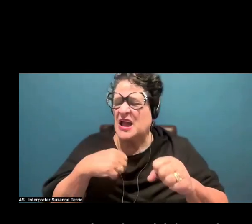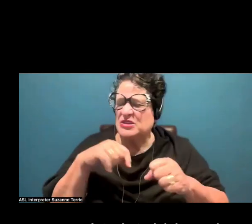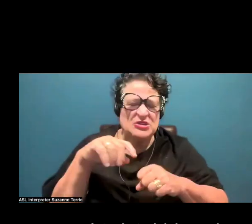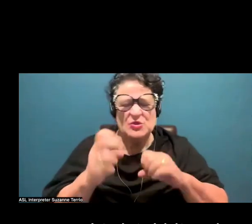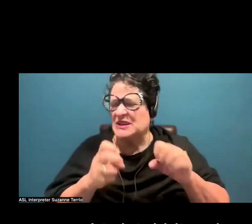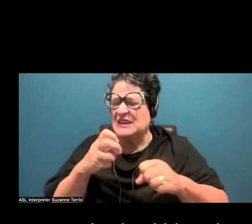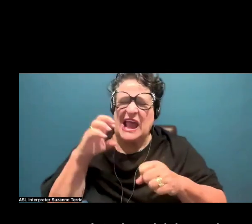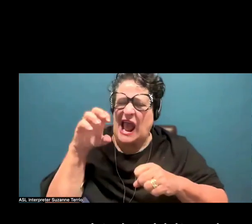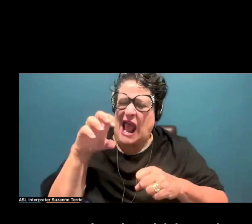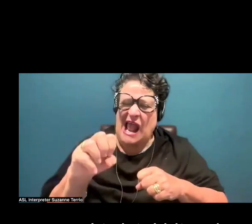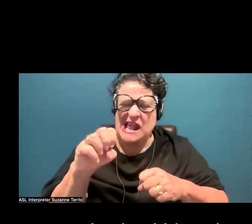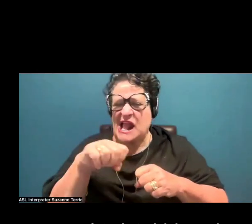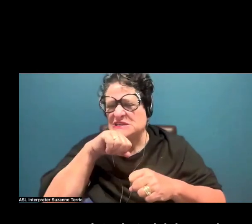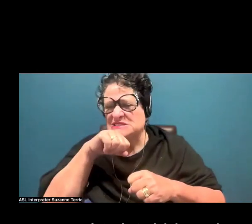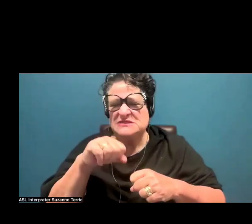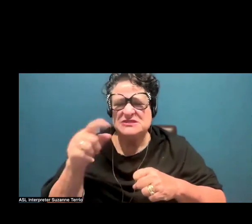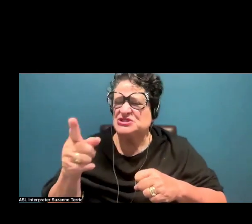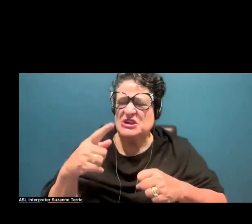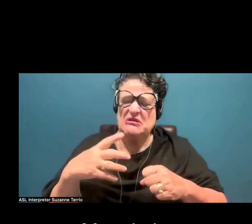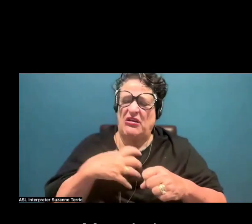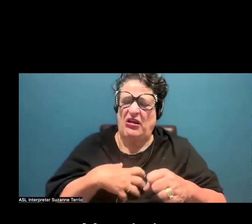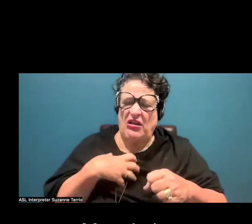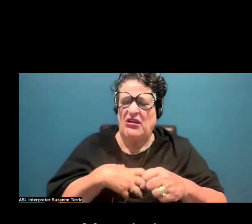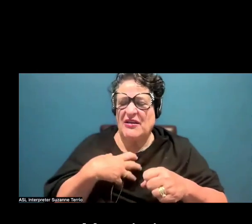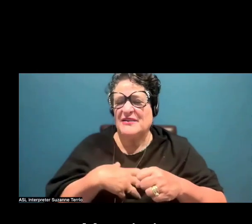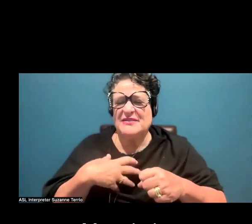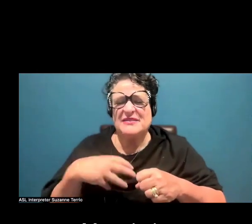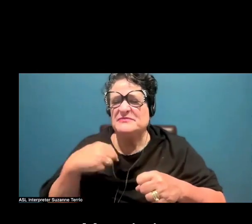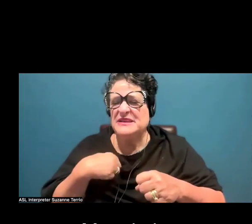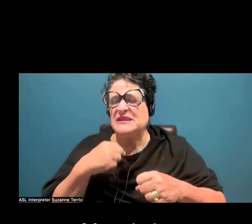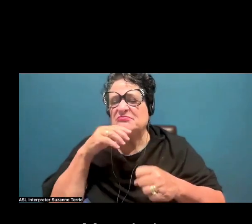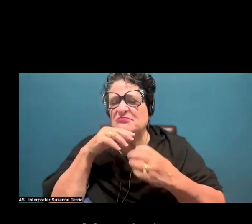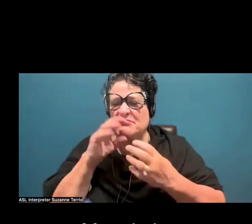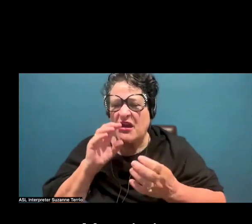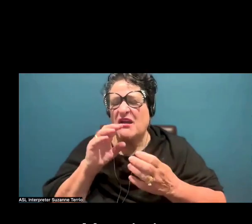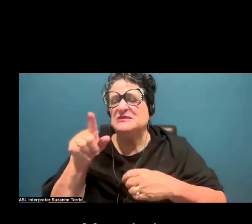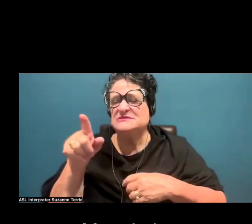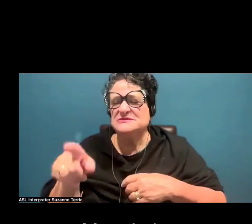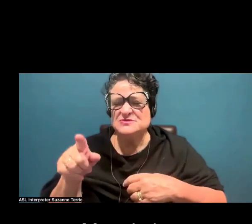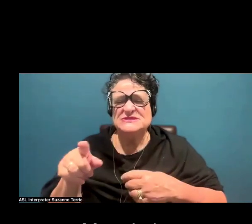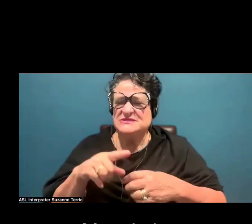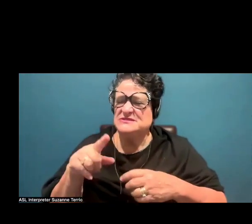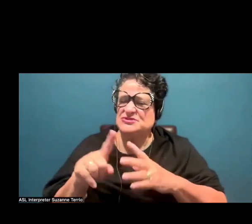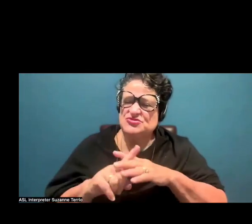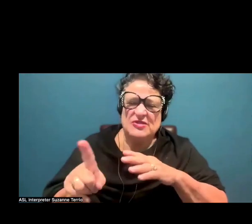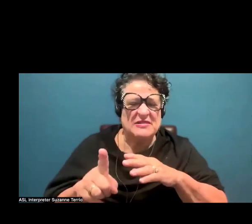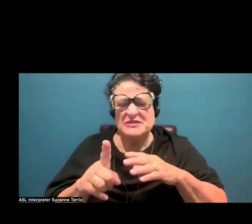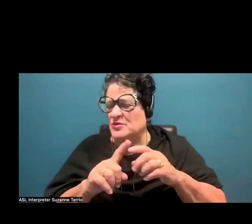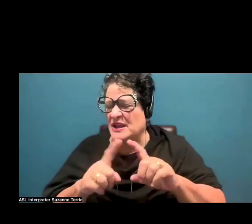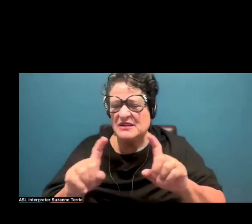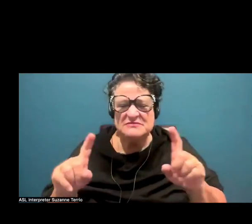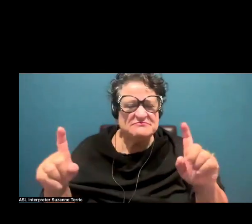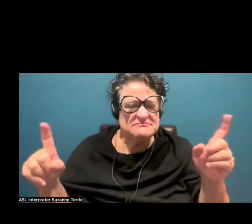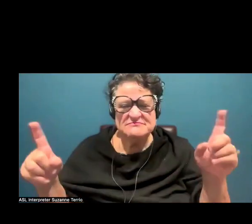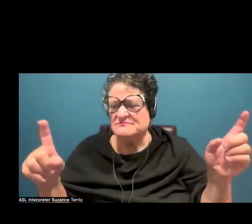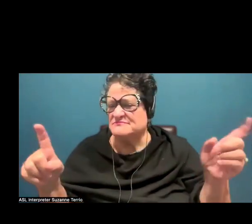where the tendons push against her skin, and she whines. My grip loosens. So does hers, and we scrabble away from each other. I